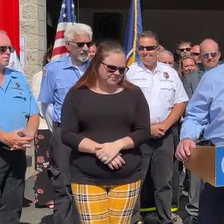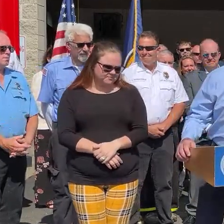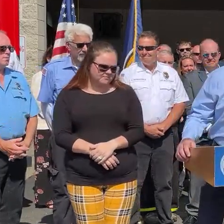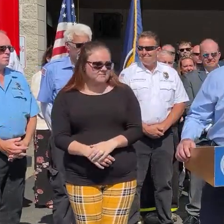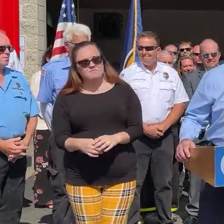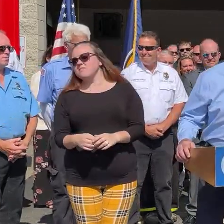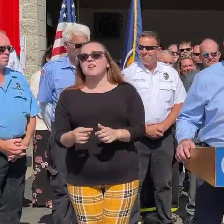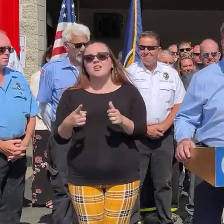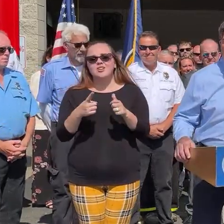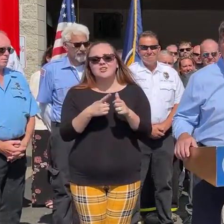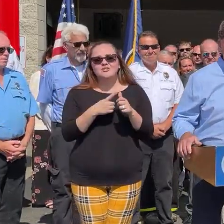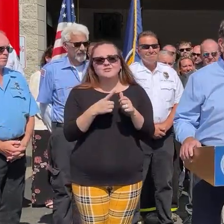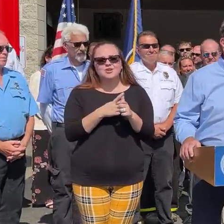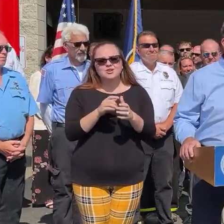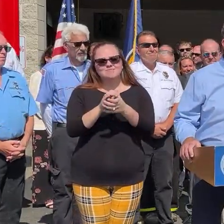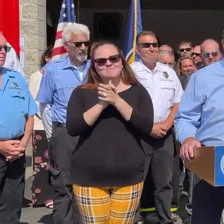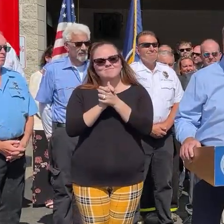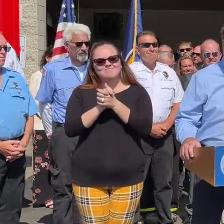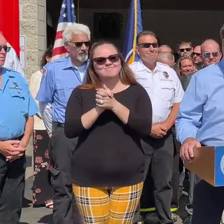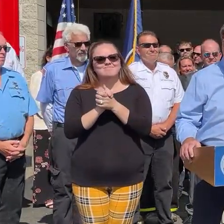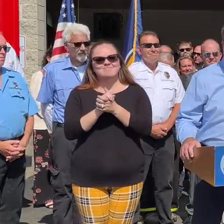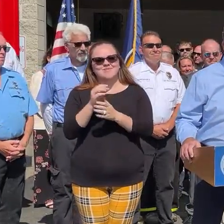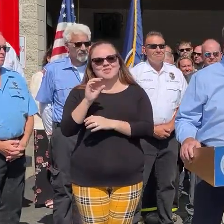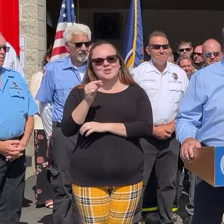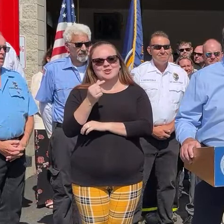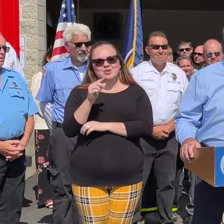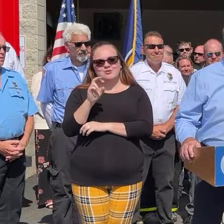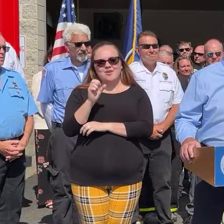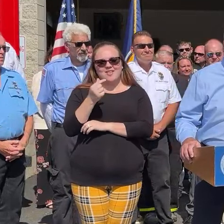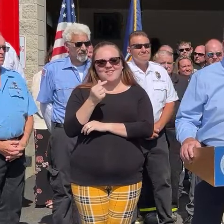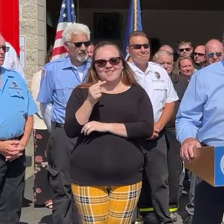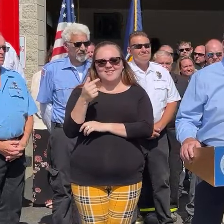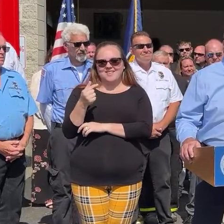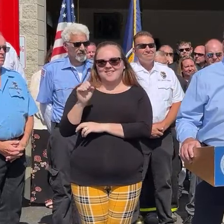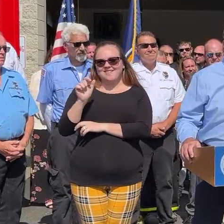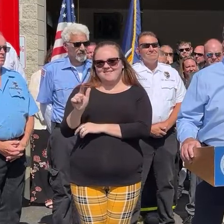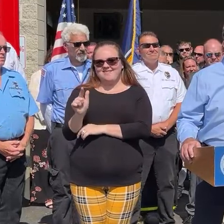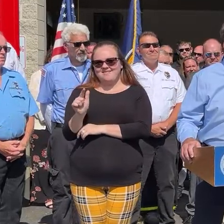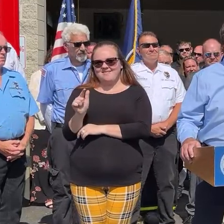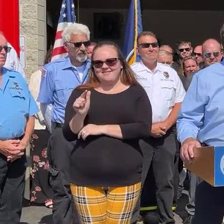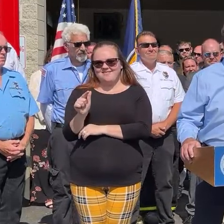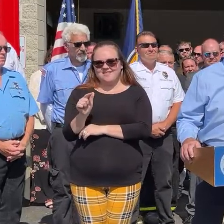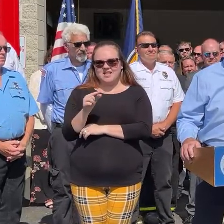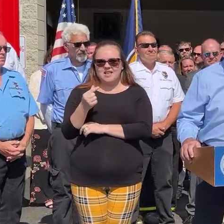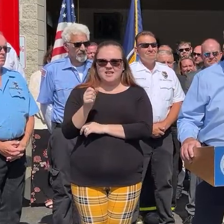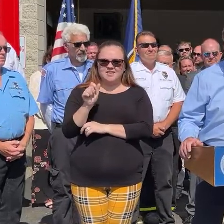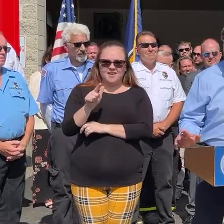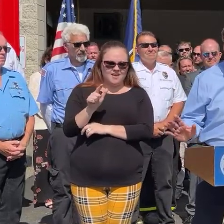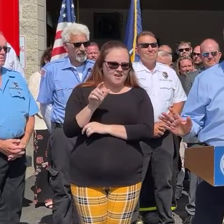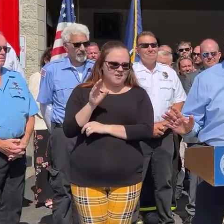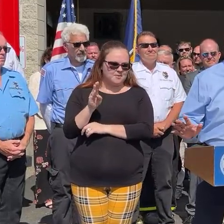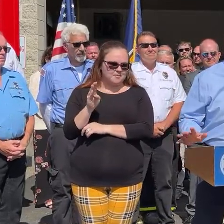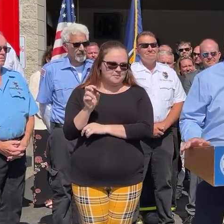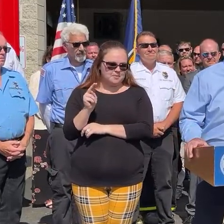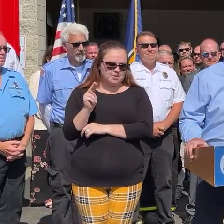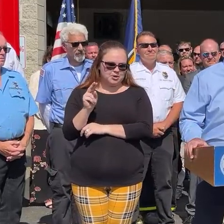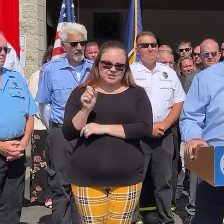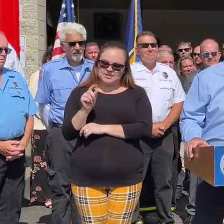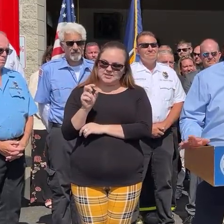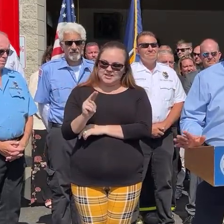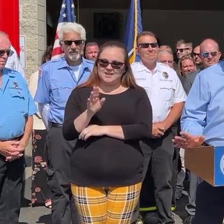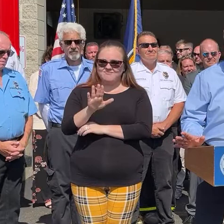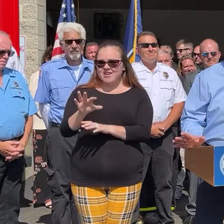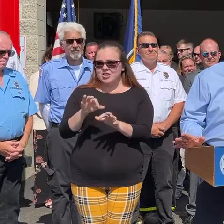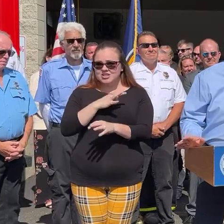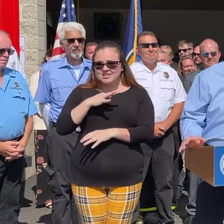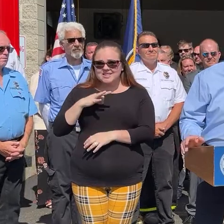First, let me congratulate Deputy Commissioner Gill, Commissioner Gail Burstein, their entire staff, having